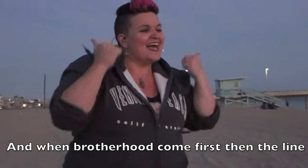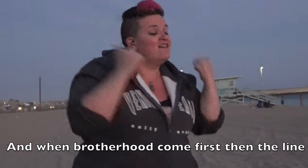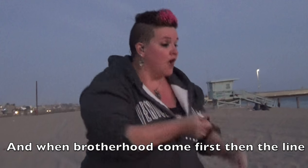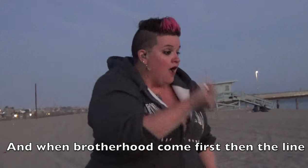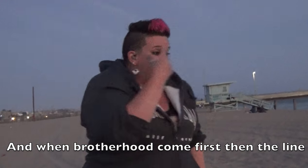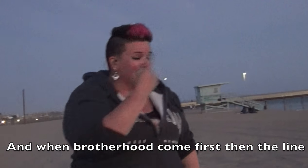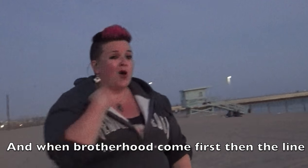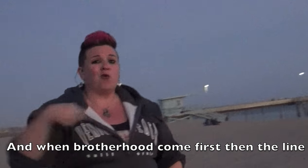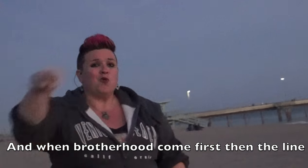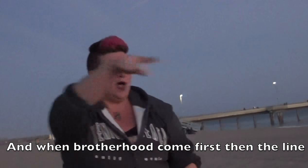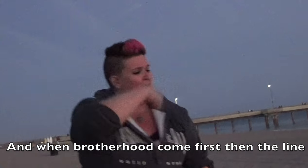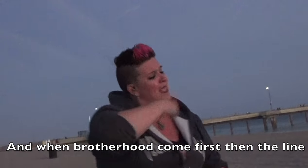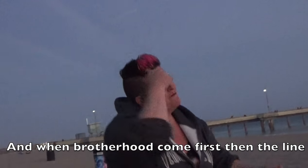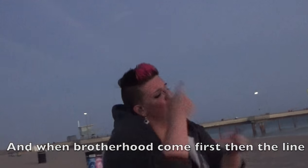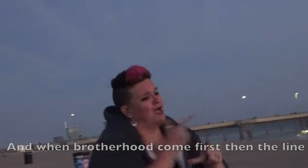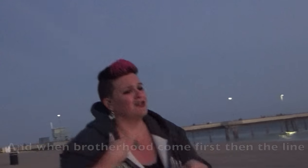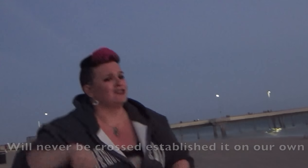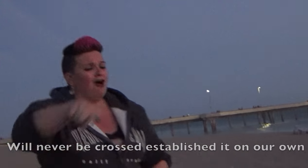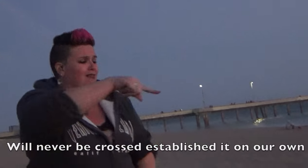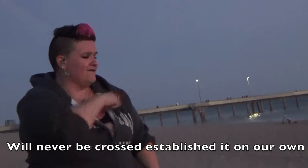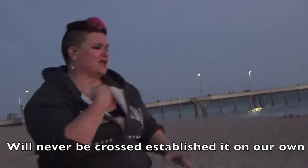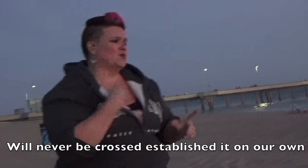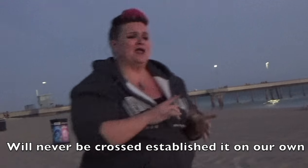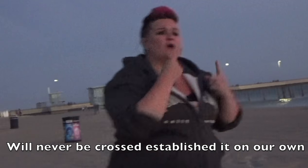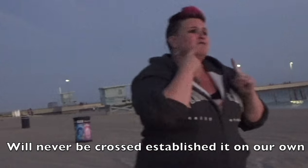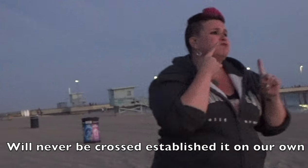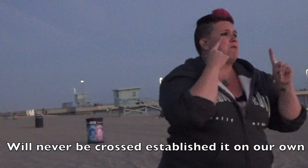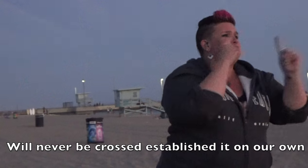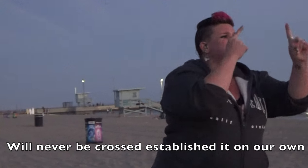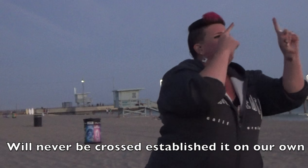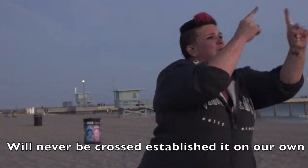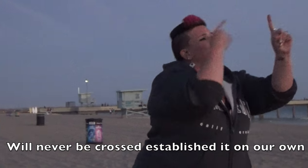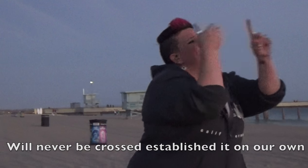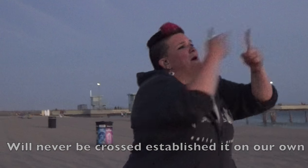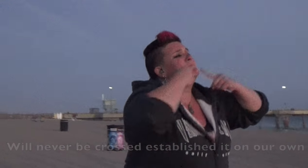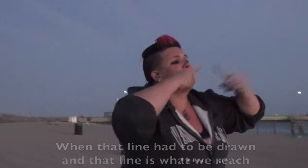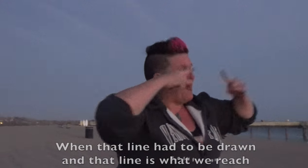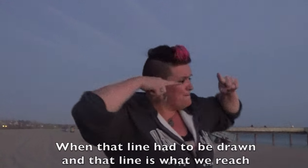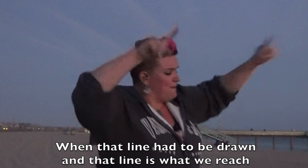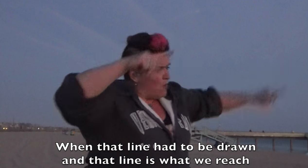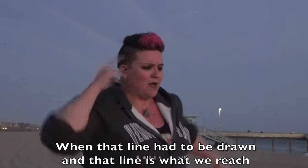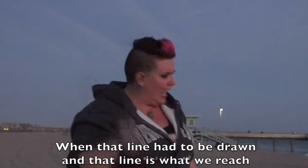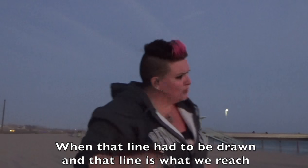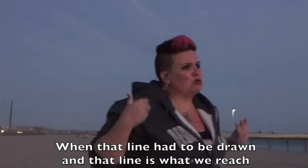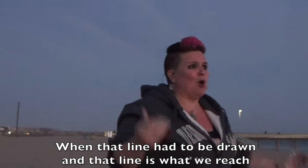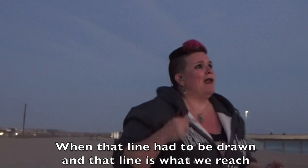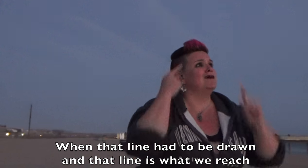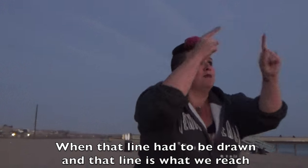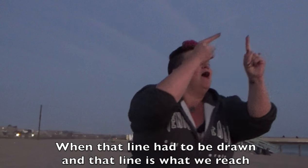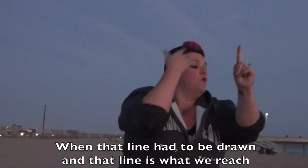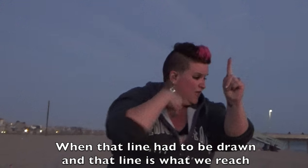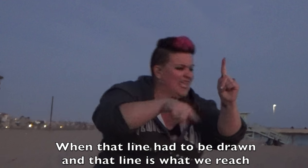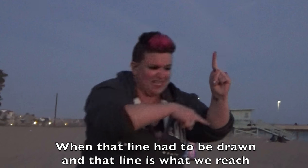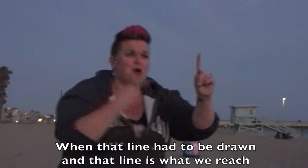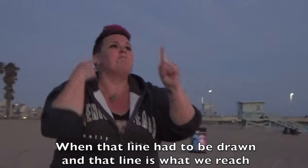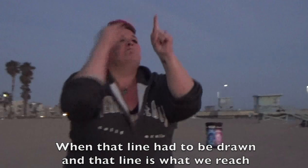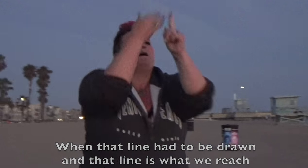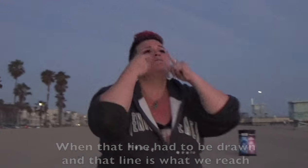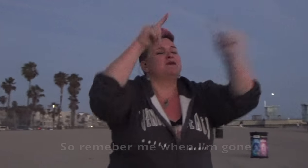And when brotherhood come first And the line will never be crossed Established it on our own when that line had to be drawn And that line is what we reach